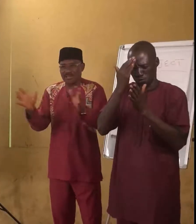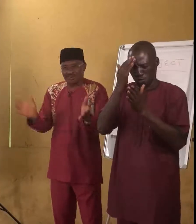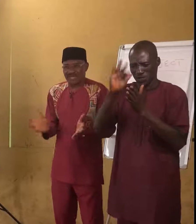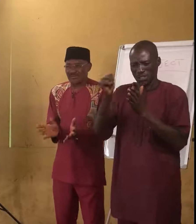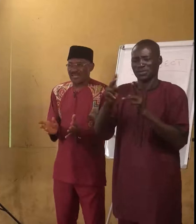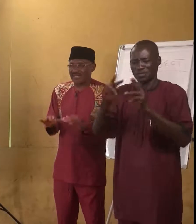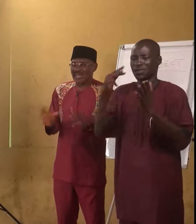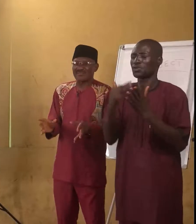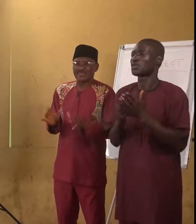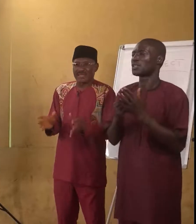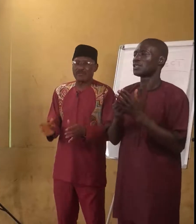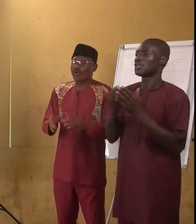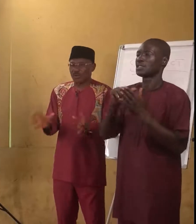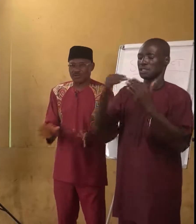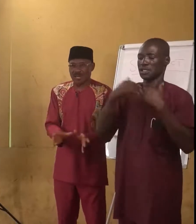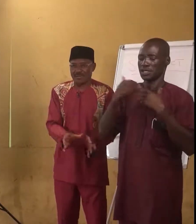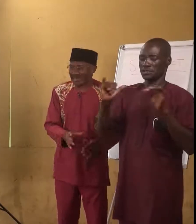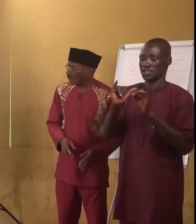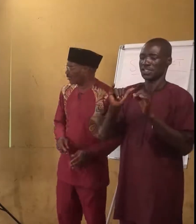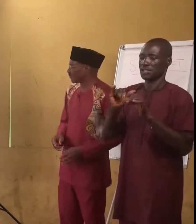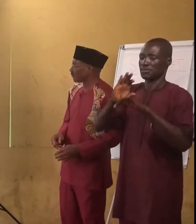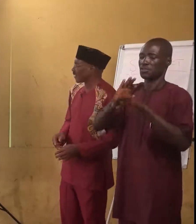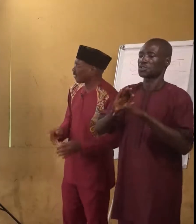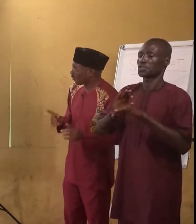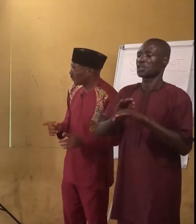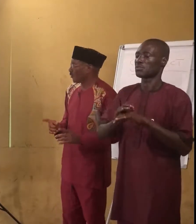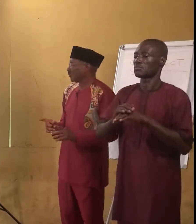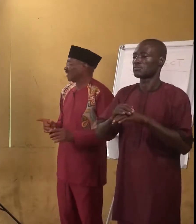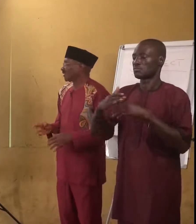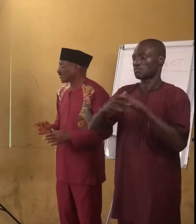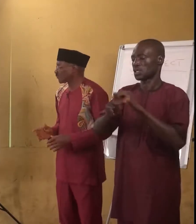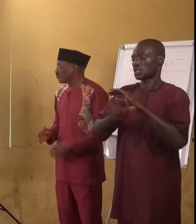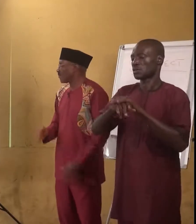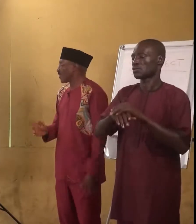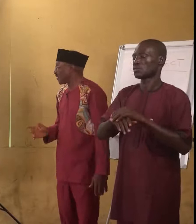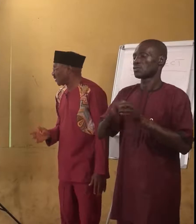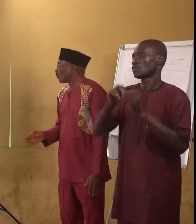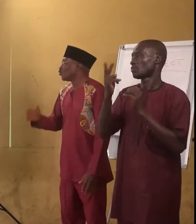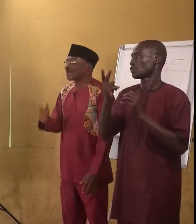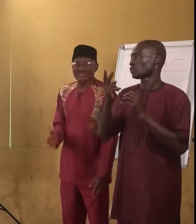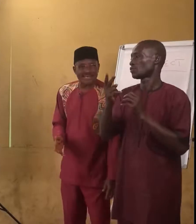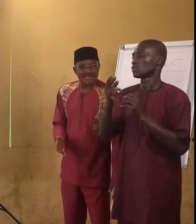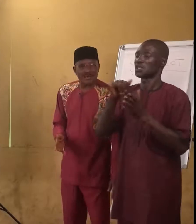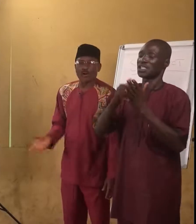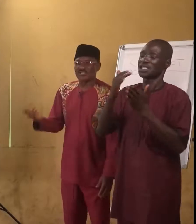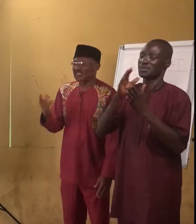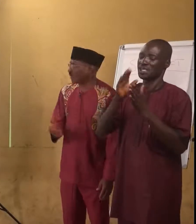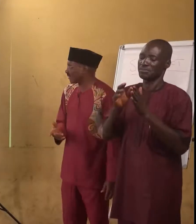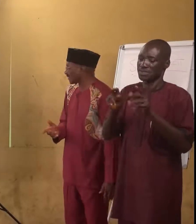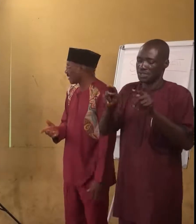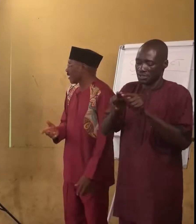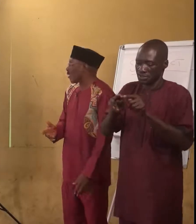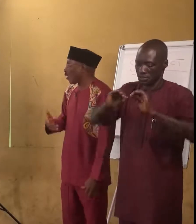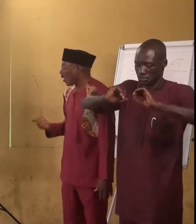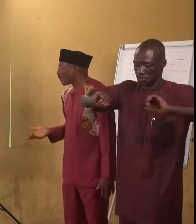know themselves. They have the same cultural background. 2, the settlement may be nucleated or